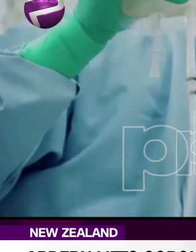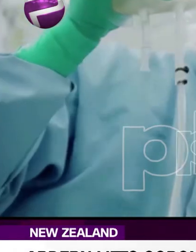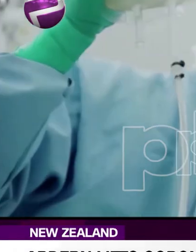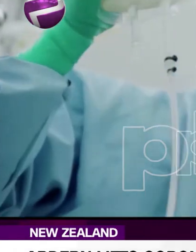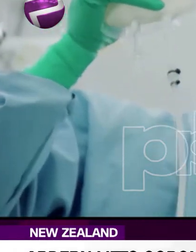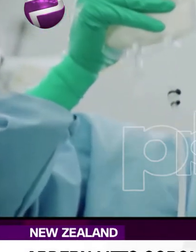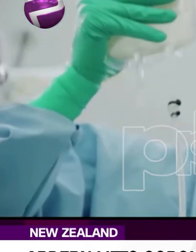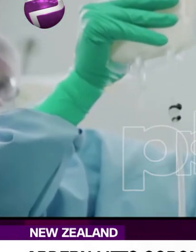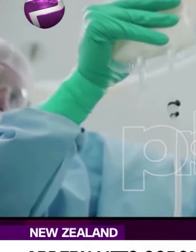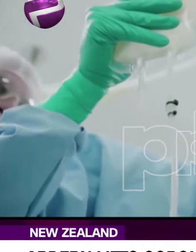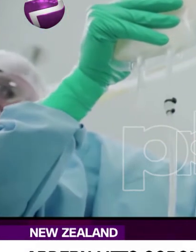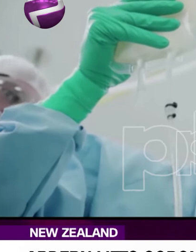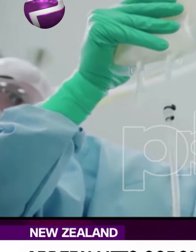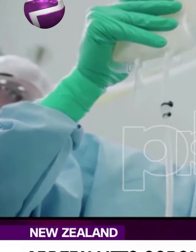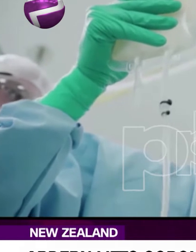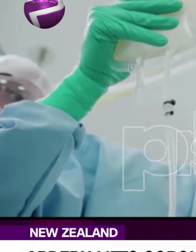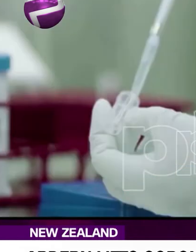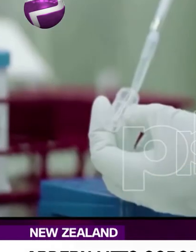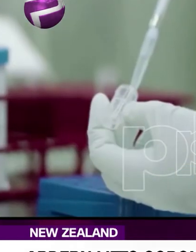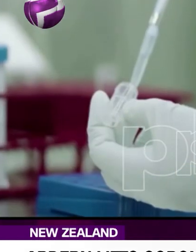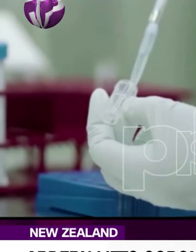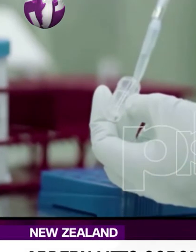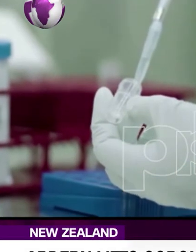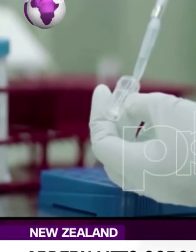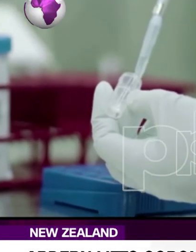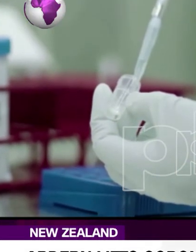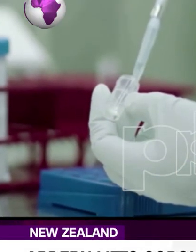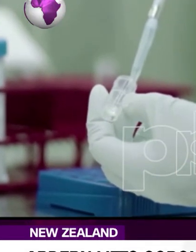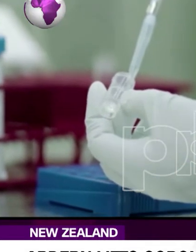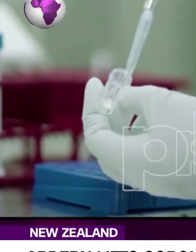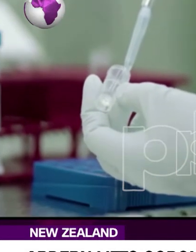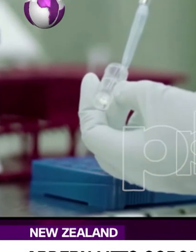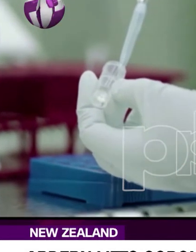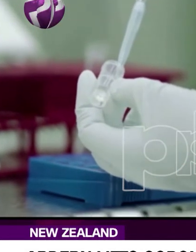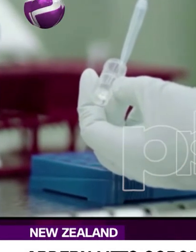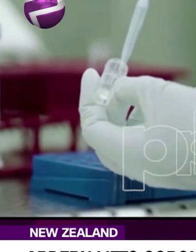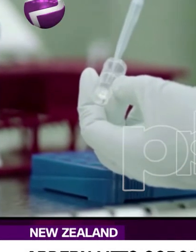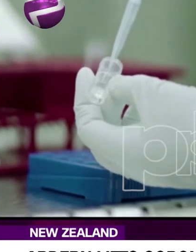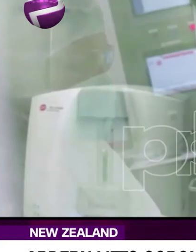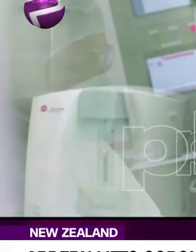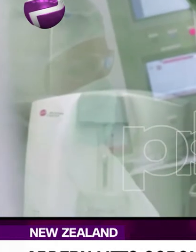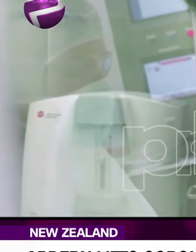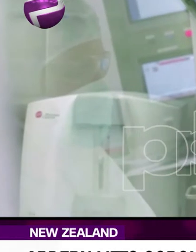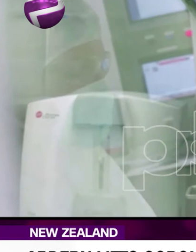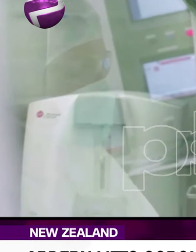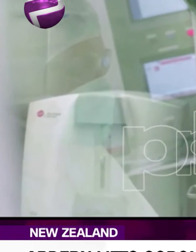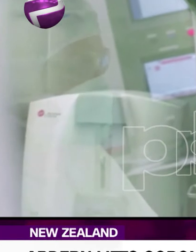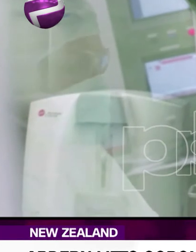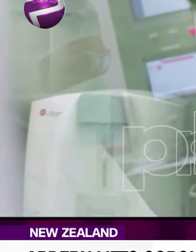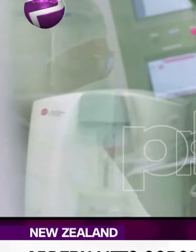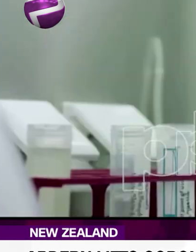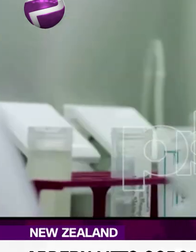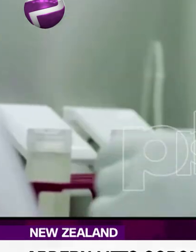after reporting no new cases in the Auckland cluster for 10 consecutive days. New Zealand, a nation of 5